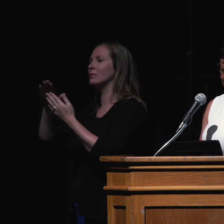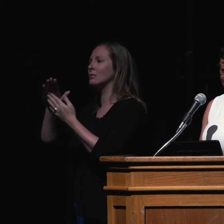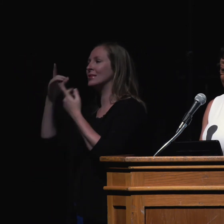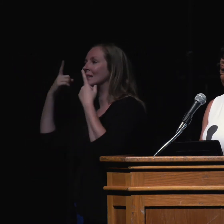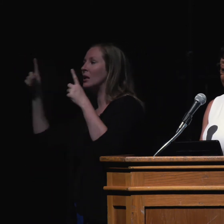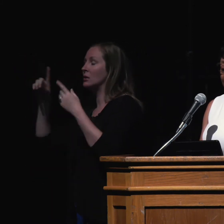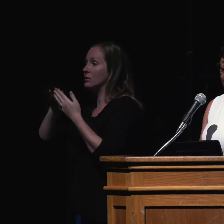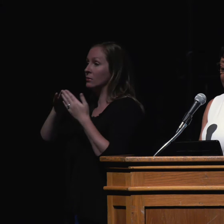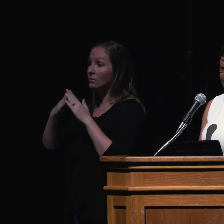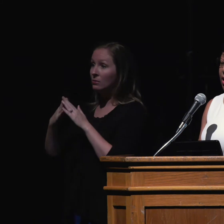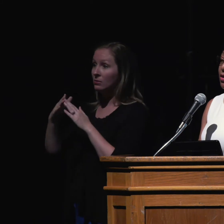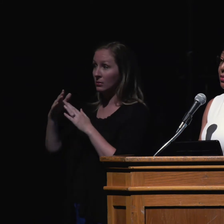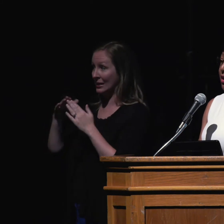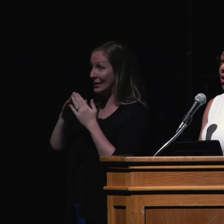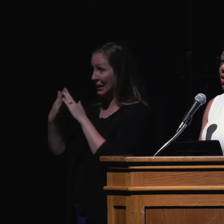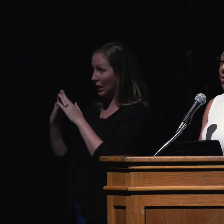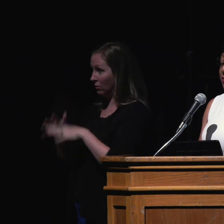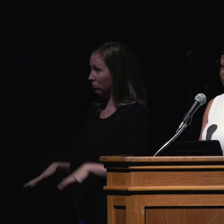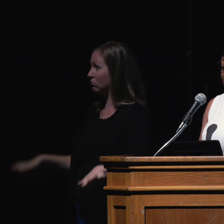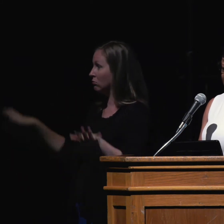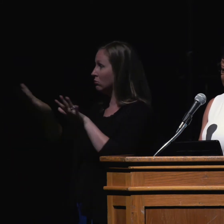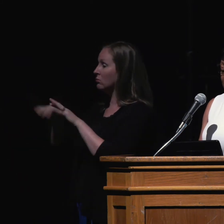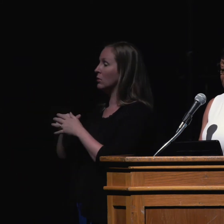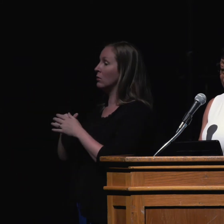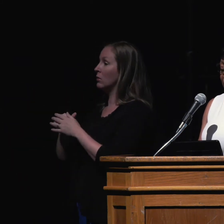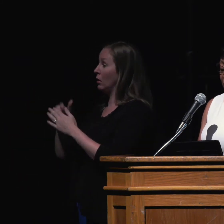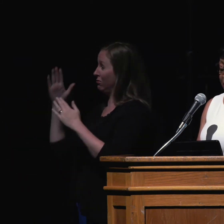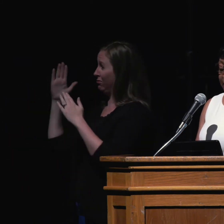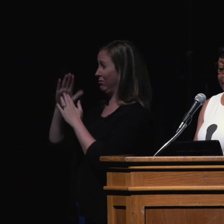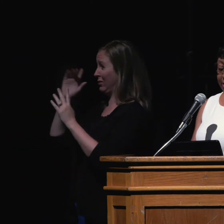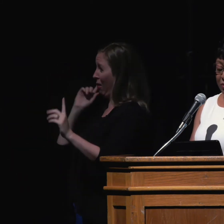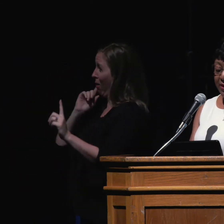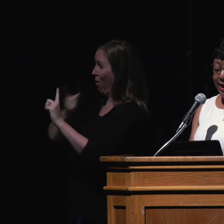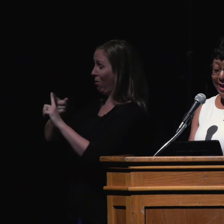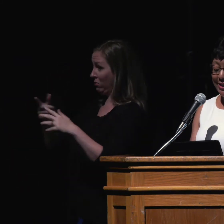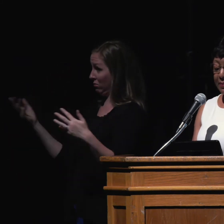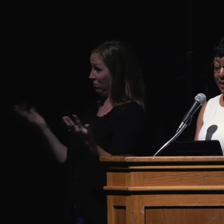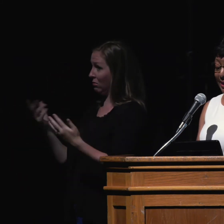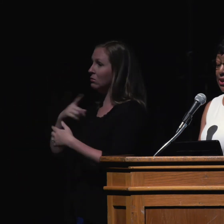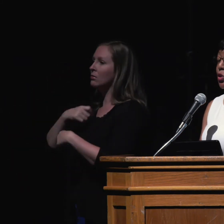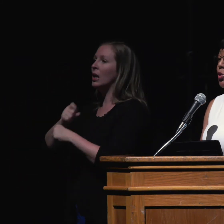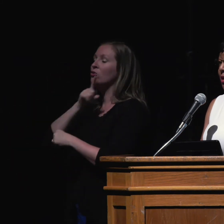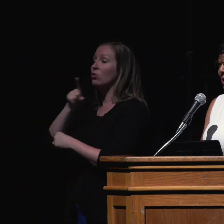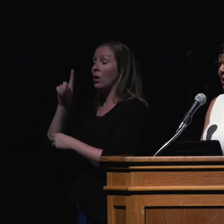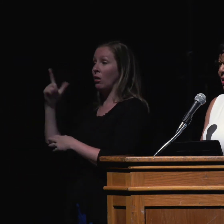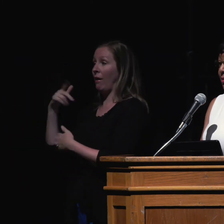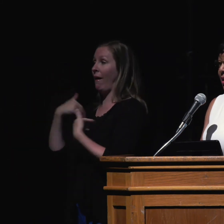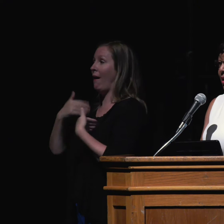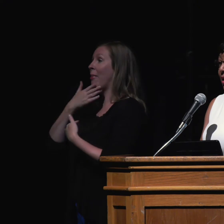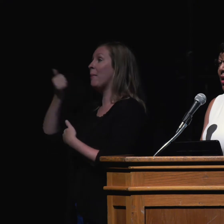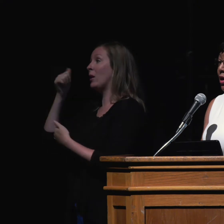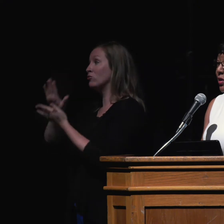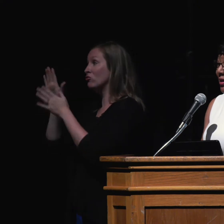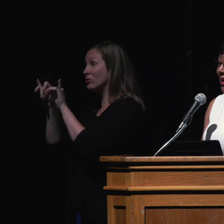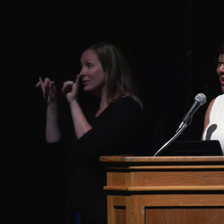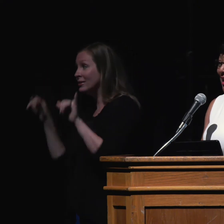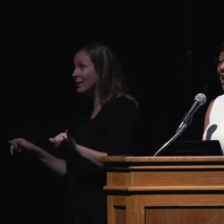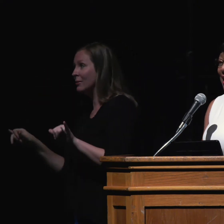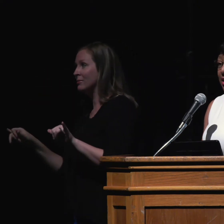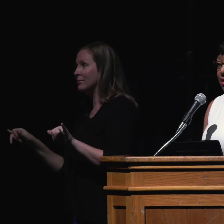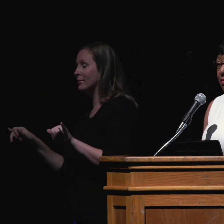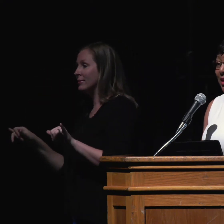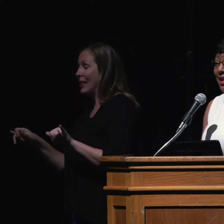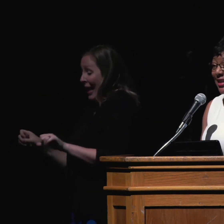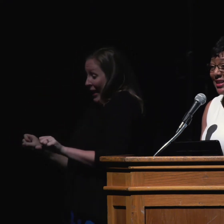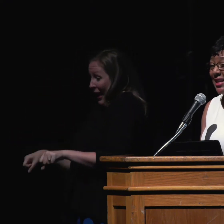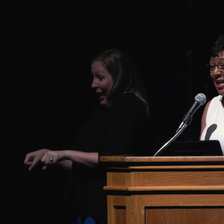and community. The ultimate goal is to ensure that Lynchburg has the best school system, not only that it